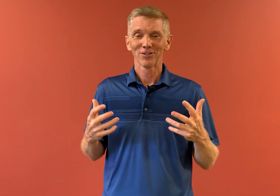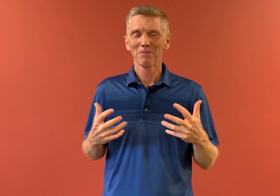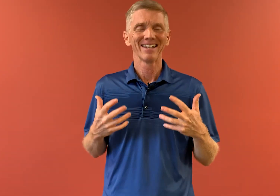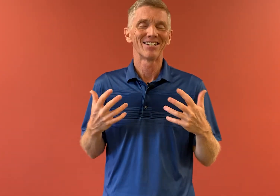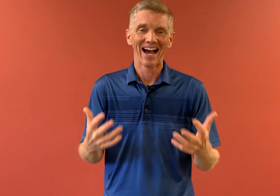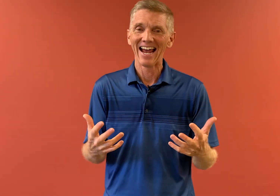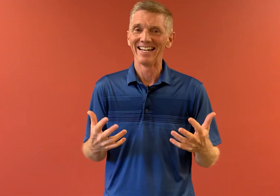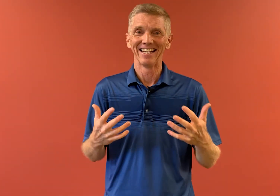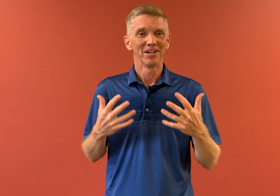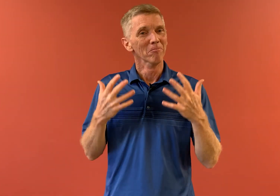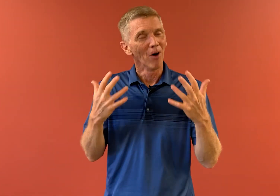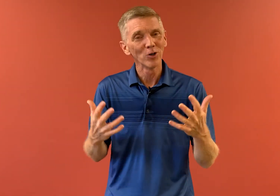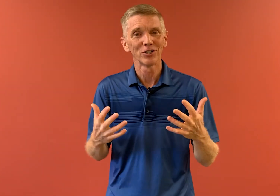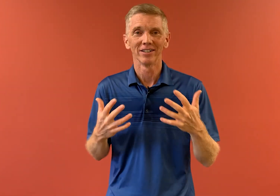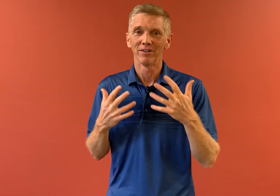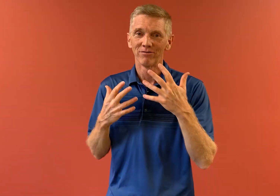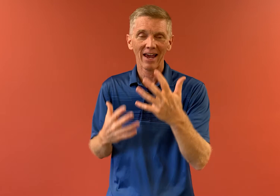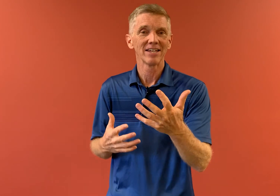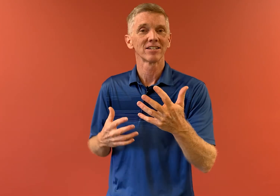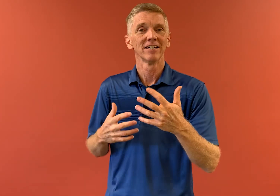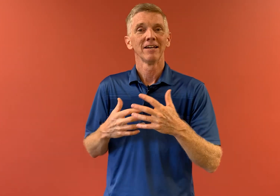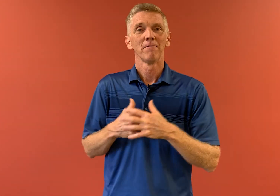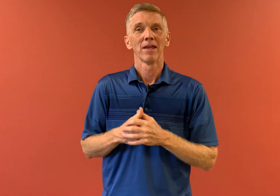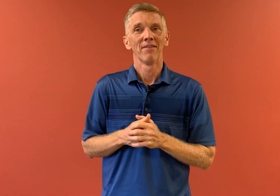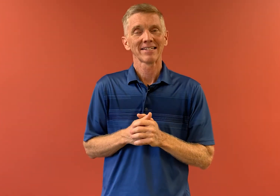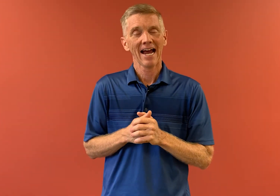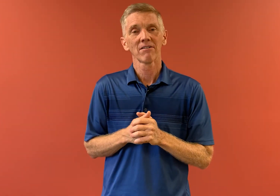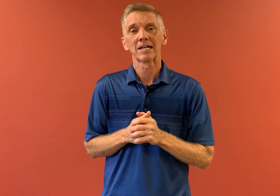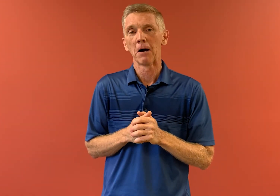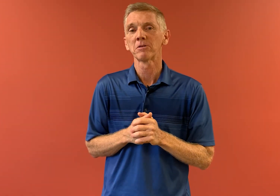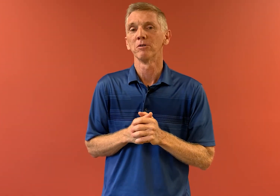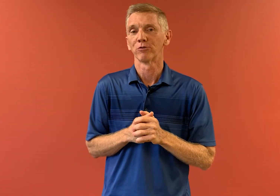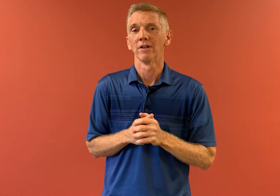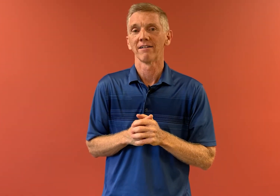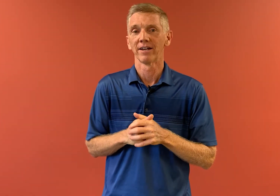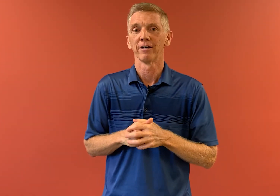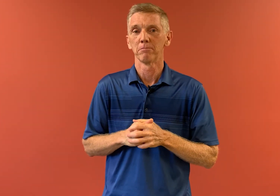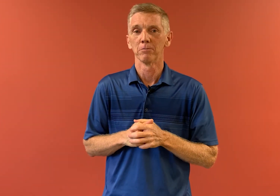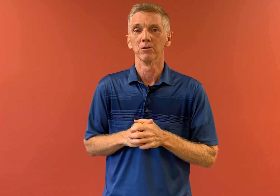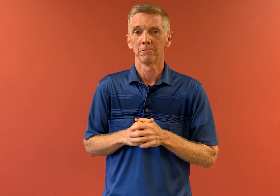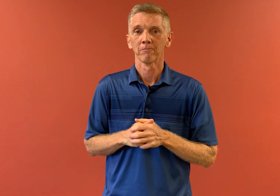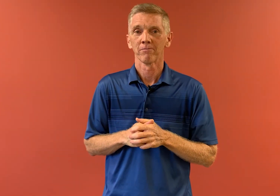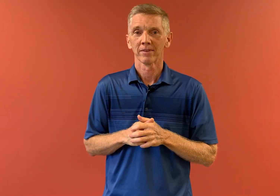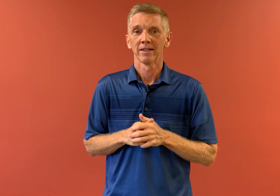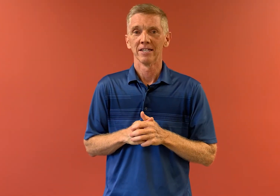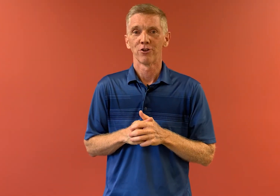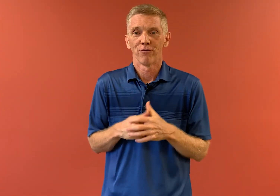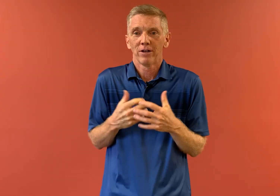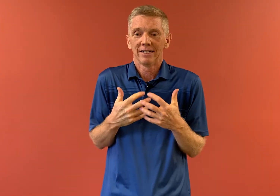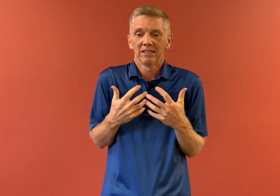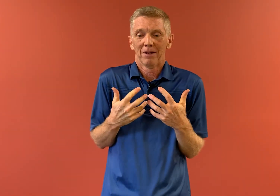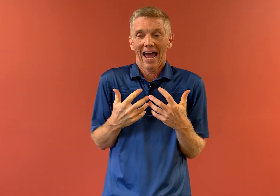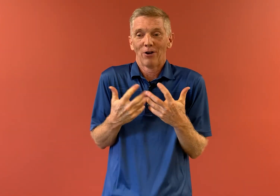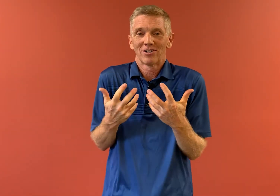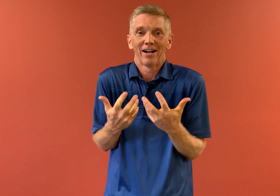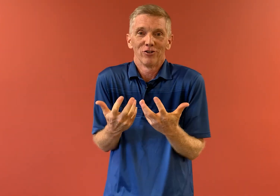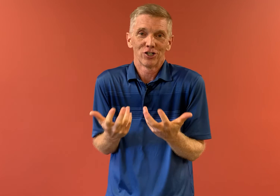being excited and emotion and face. And that's kind of uncomfortable for a lot of hearing people, is they're feeling a little bit outside of their shell.